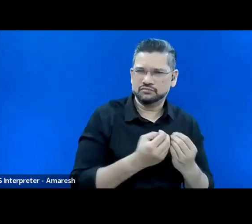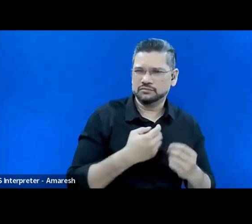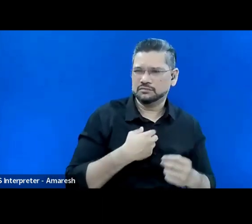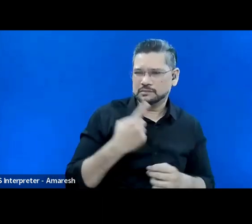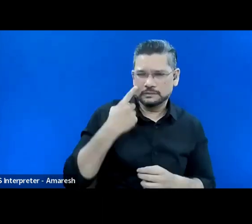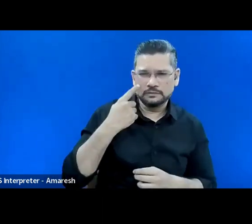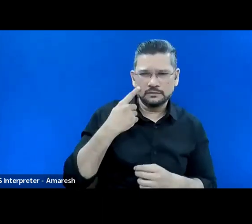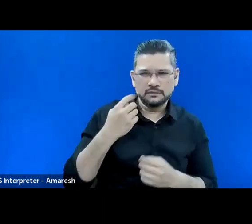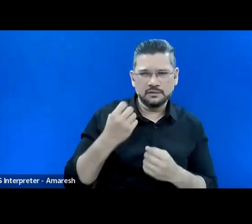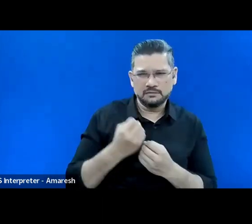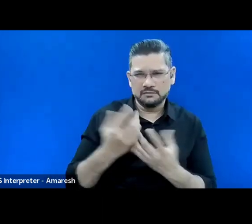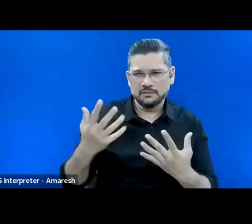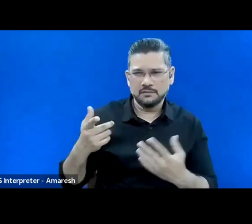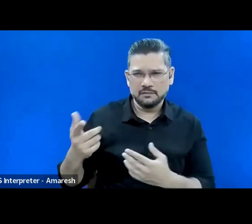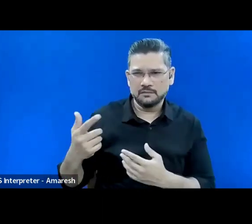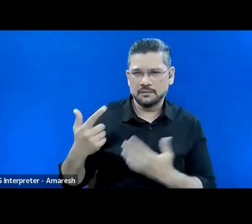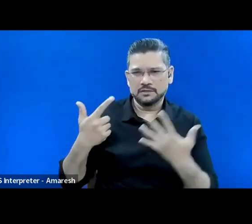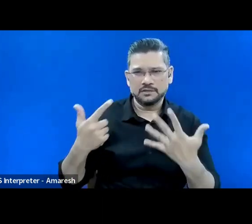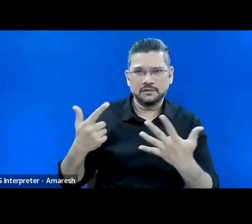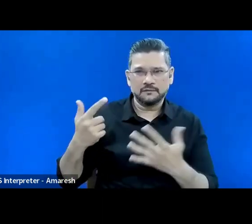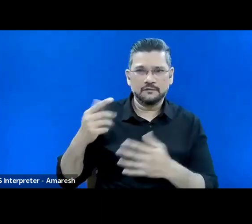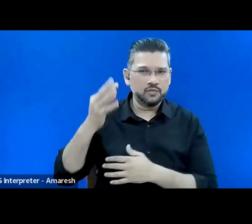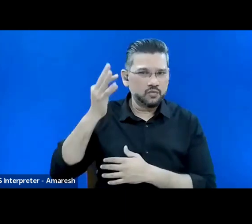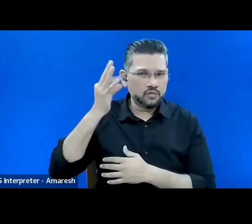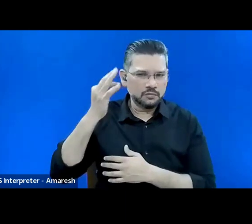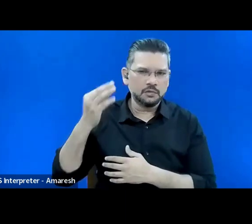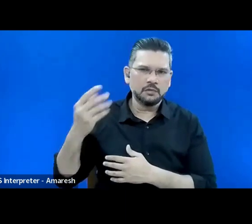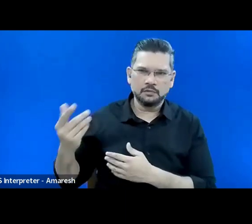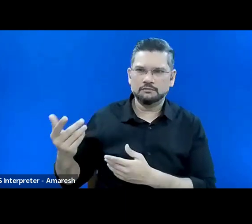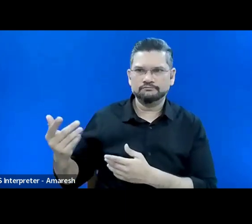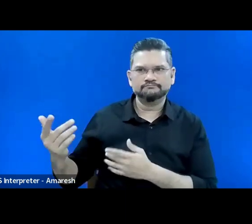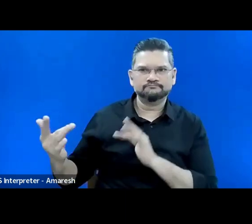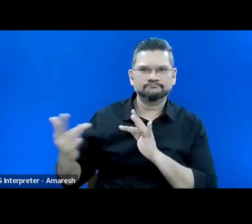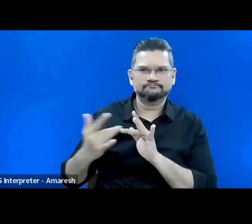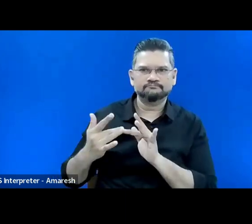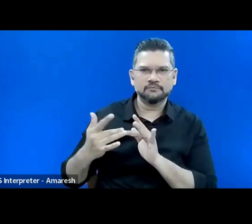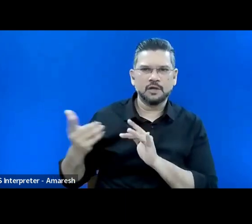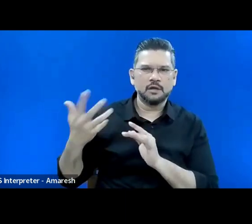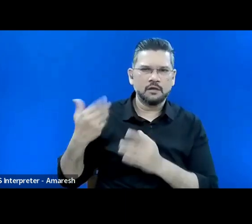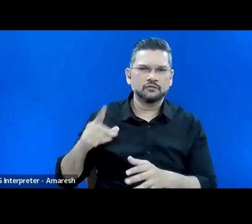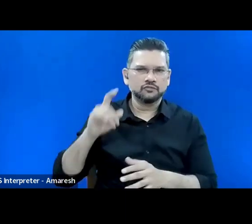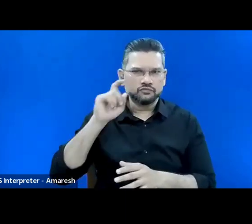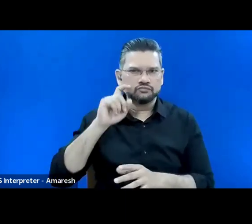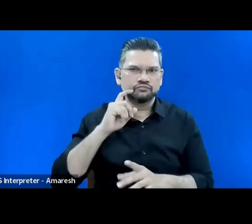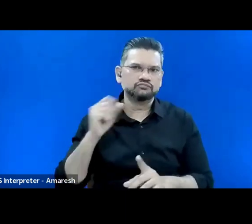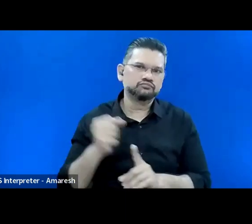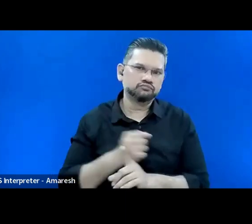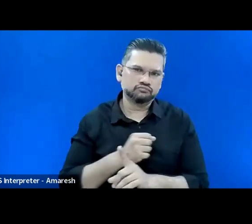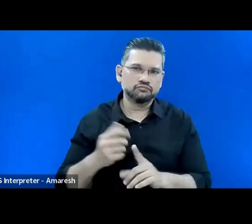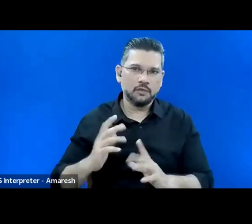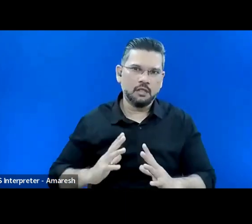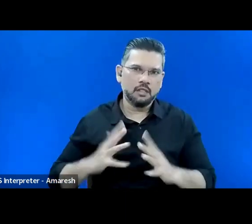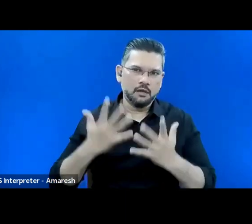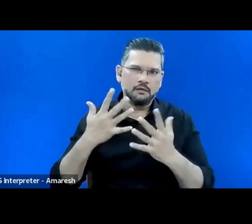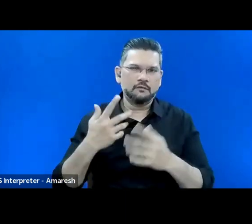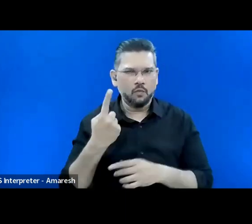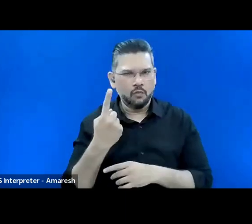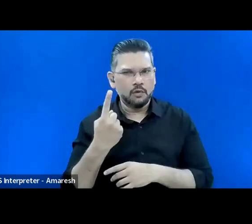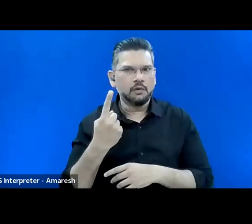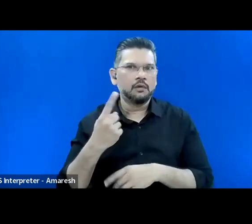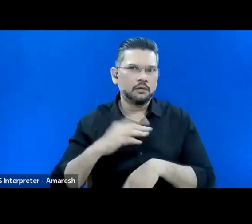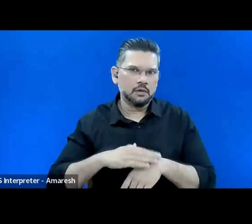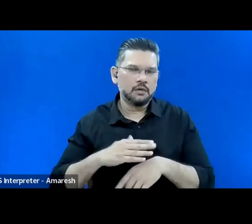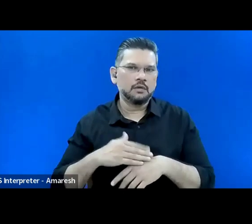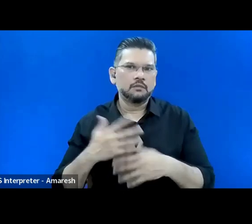who have made contact with us have experienced some level of sexual violence at least once in their lifetime. And that's such a huge number. So it